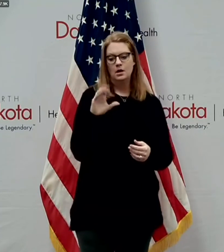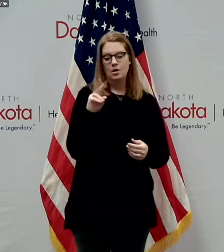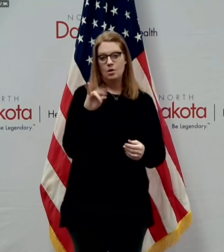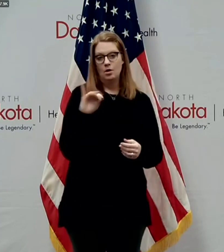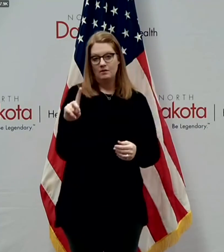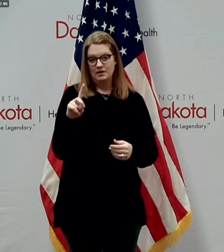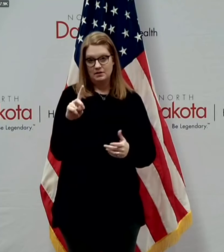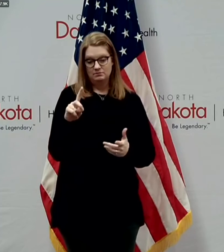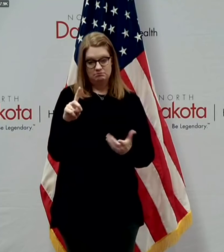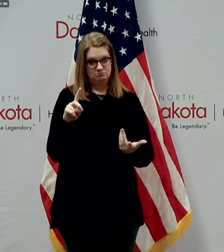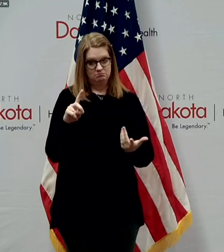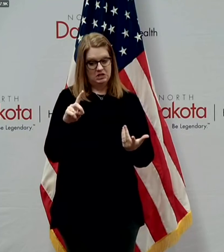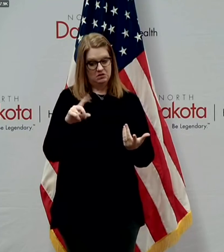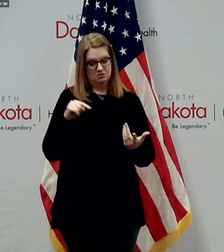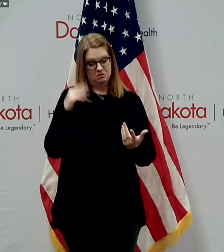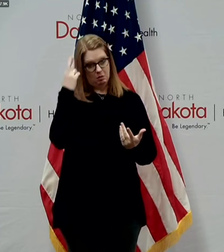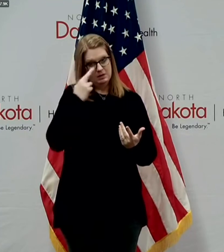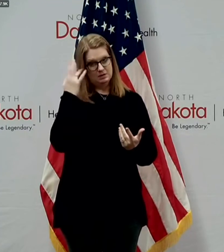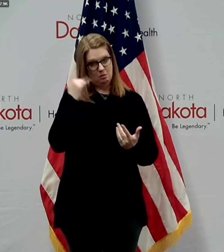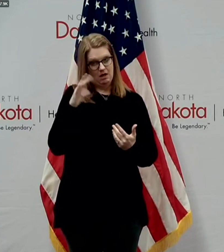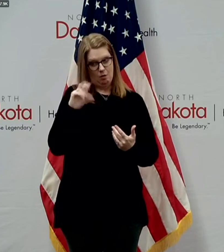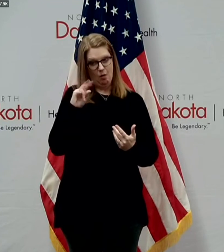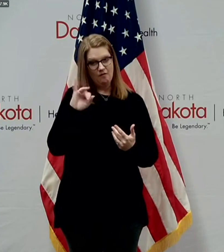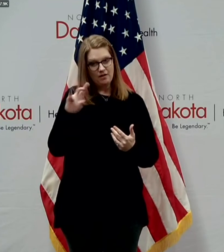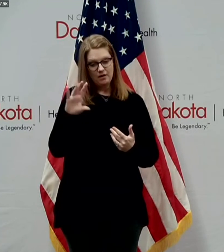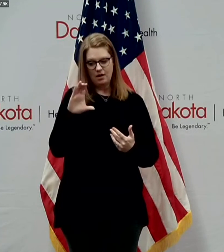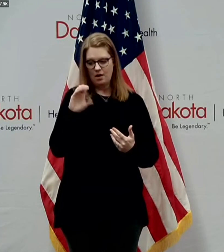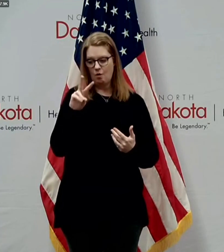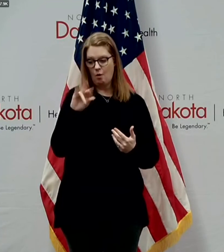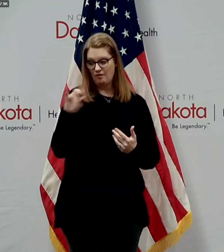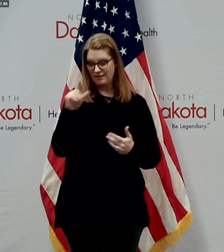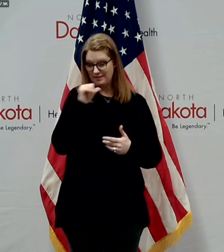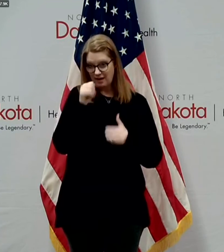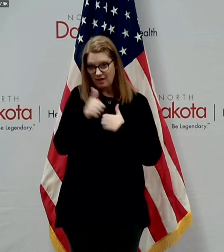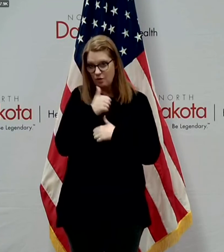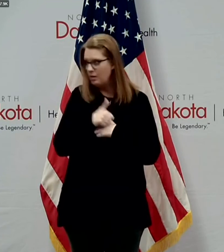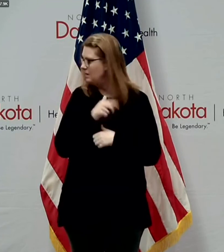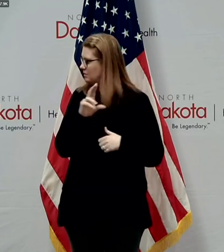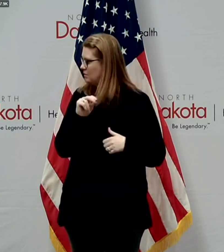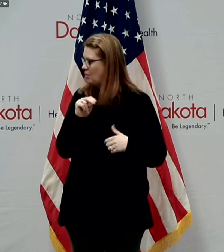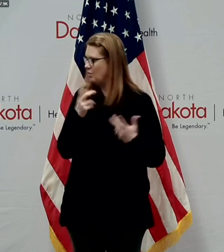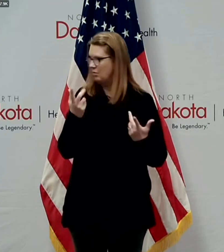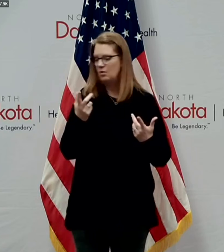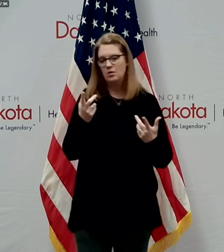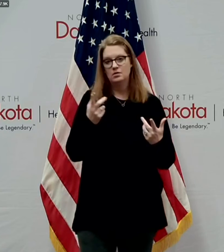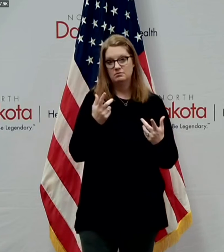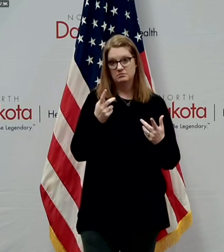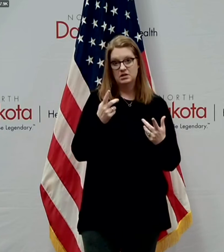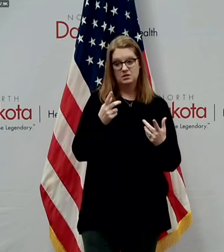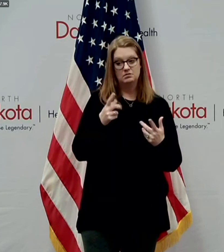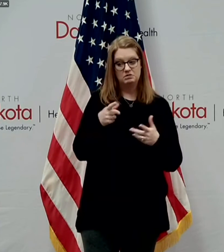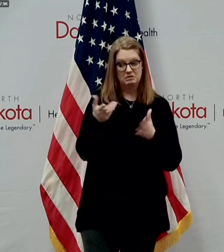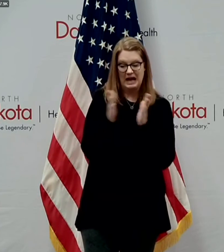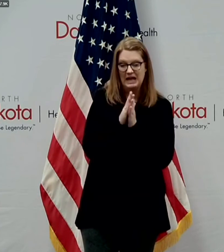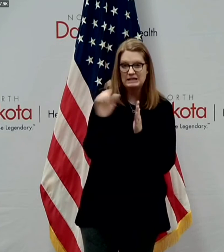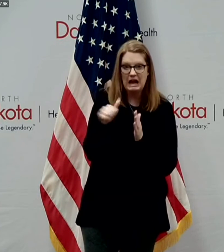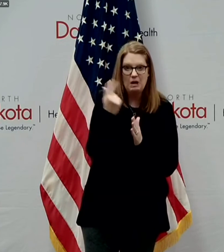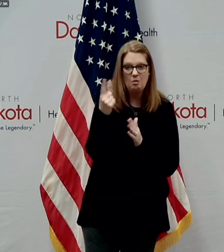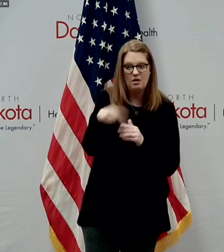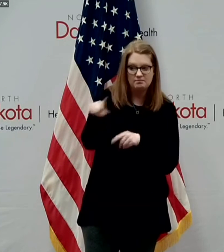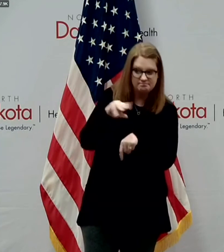threat, and we just have to ask the families of those that have lost a loved one to know whether it's a threat, or any of the people that have been